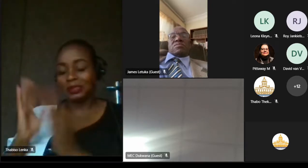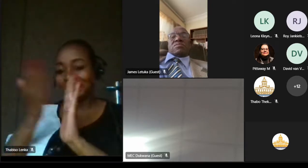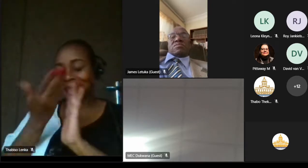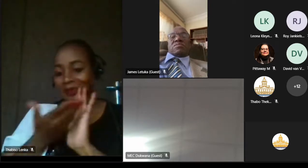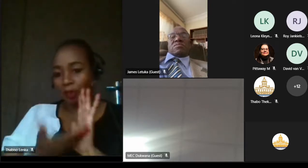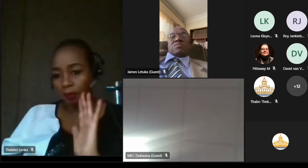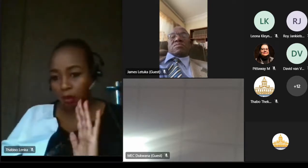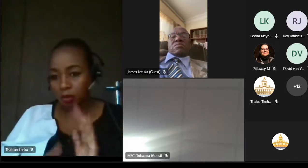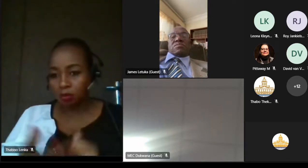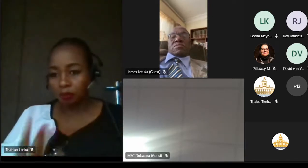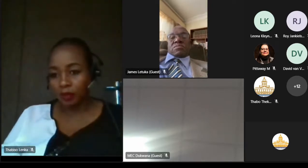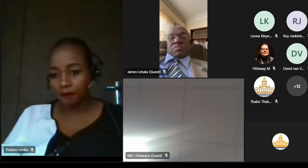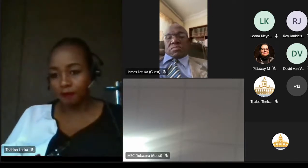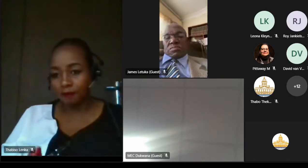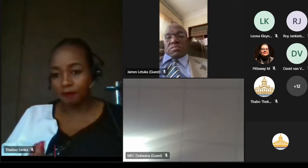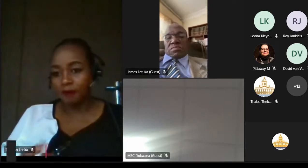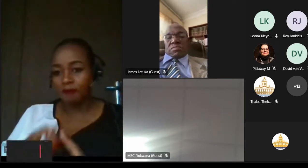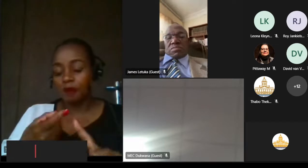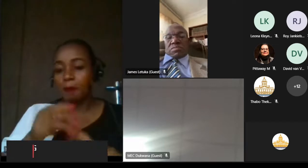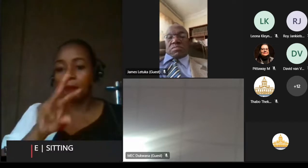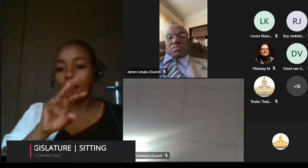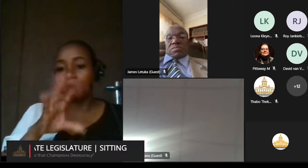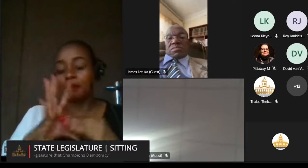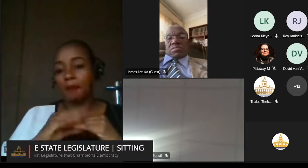any statements, members?